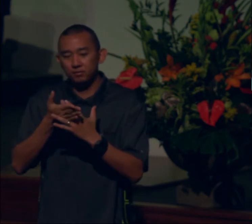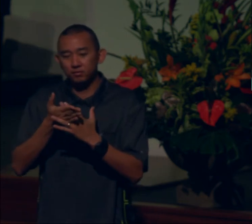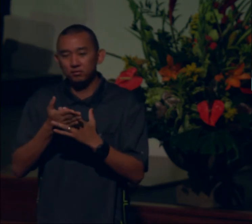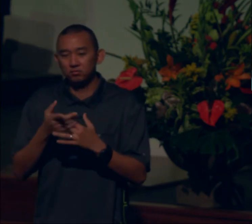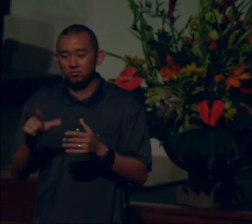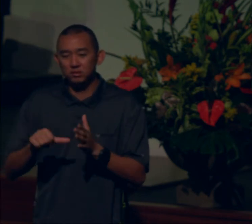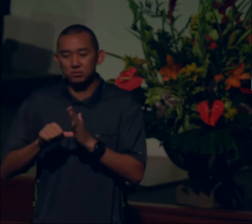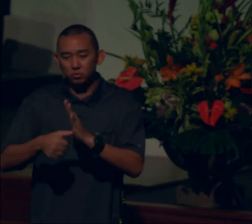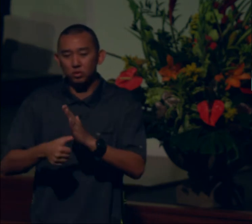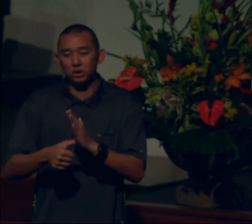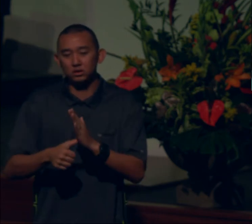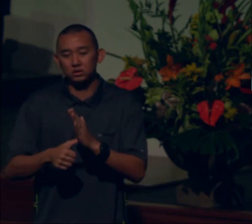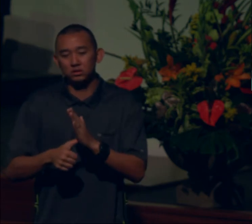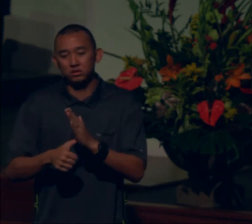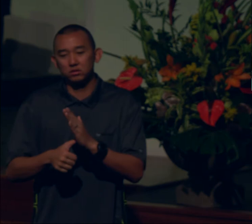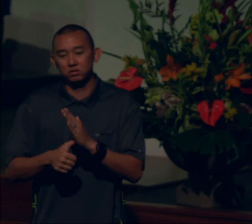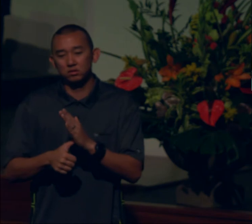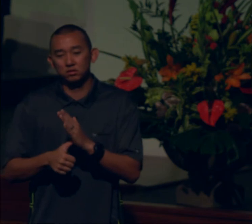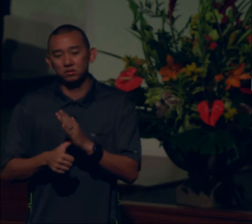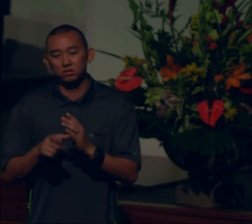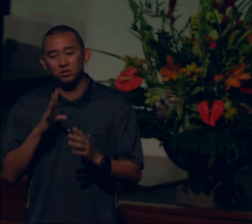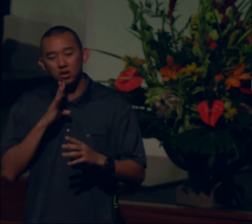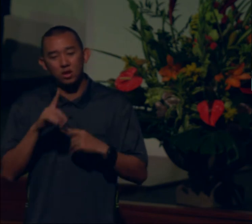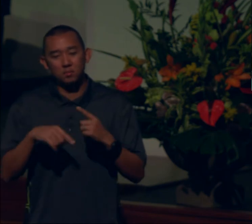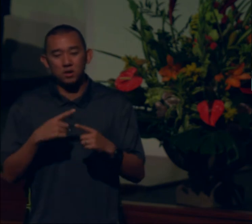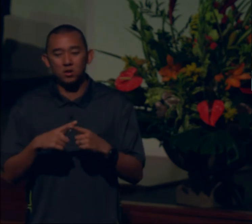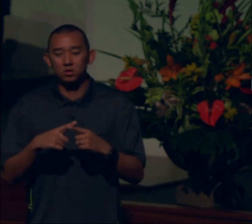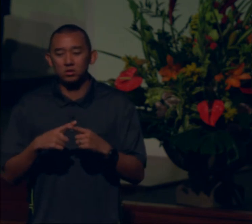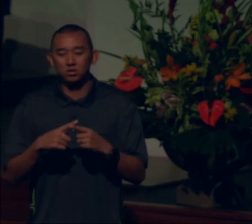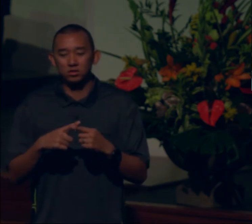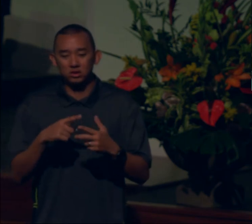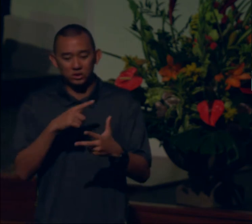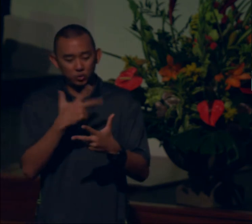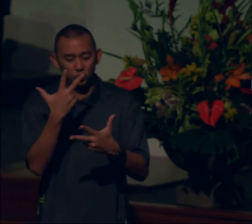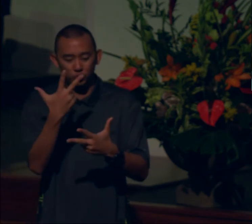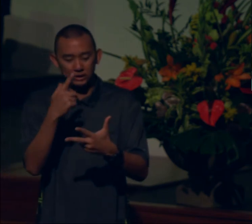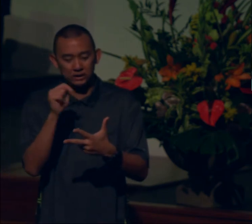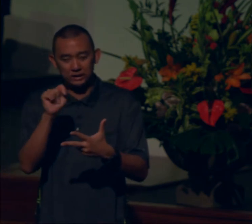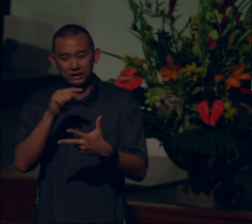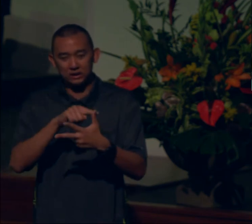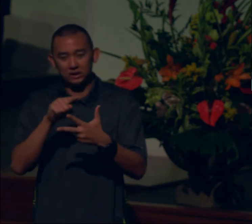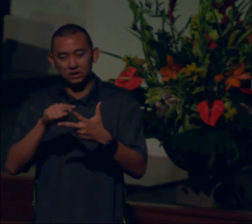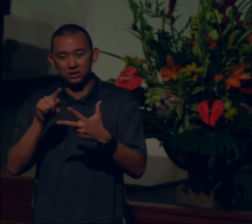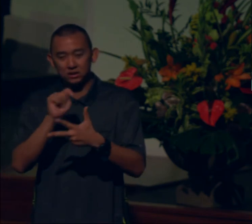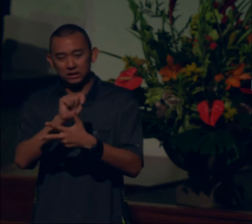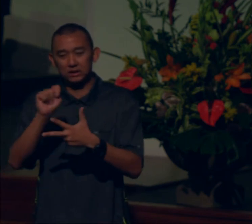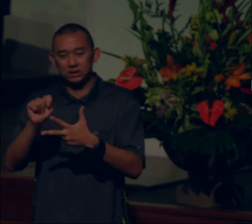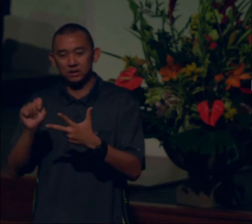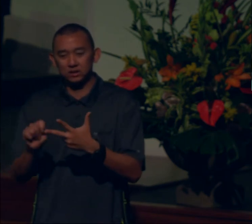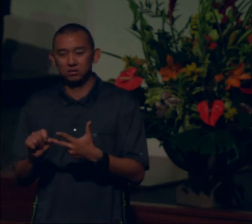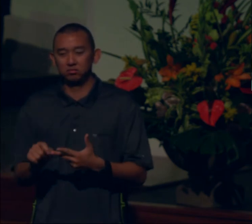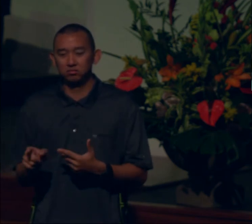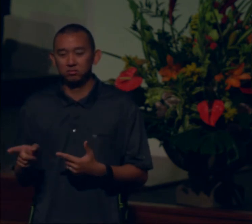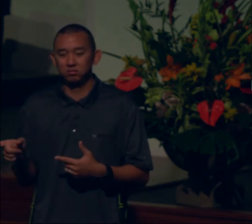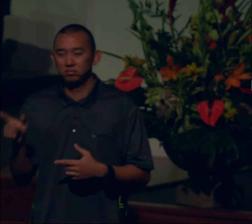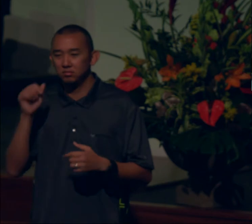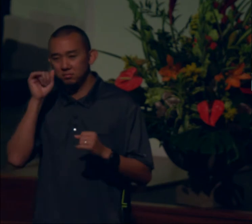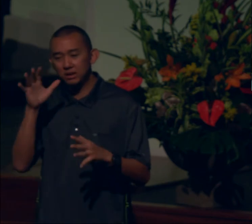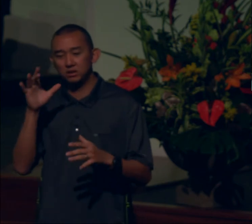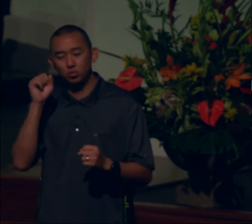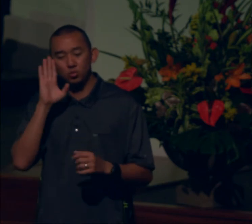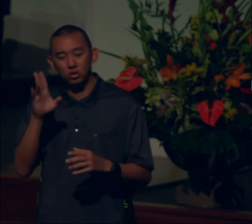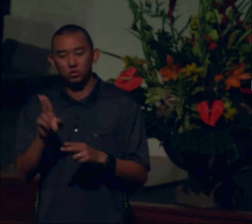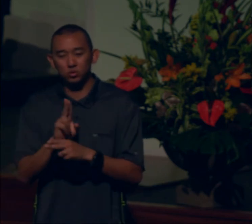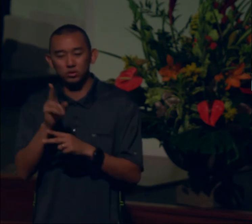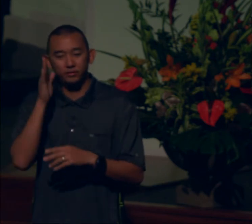is you've talked about the three T's. And I think that's just amazing because really I'm going to use it in the future. Okay, but